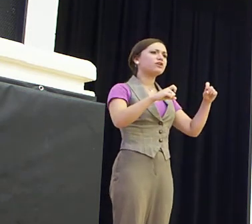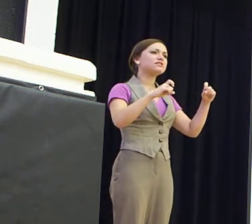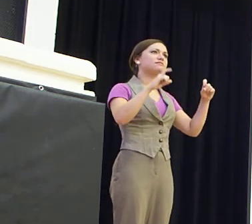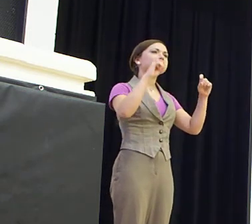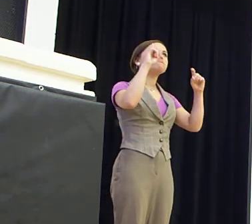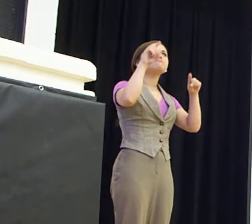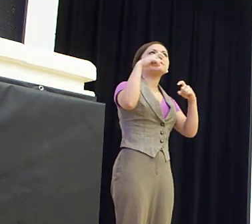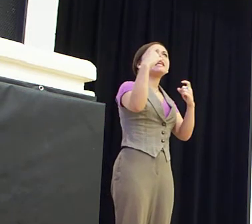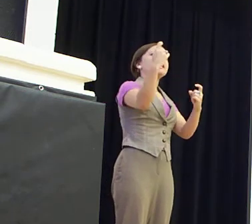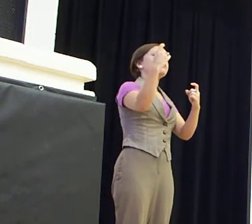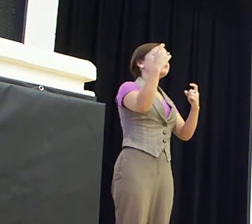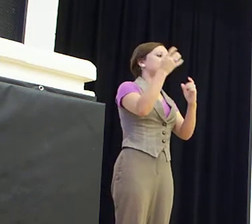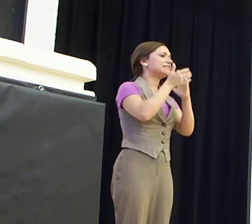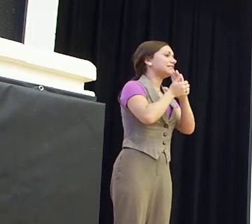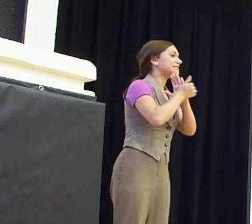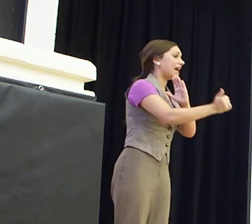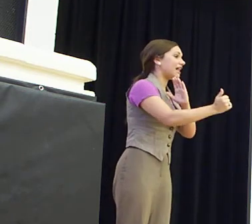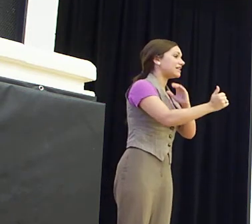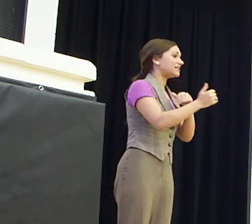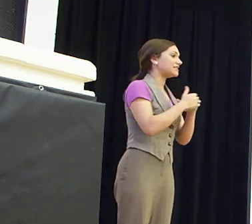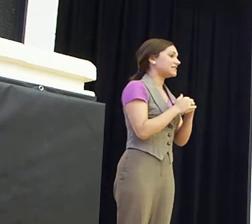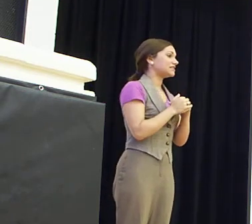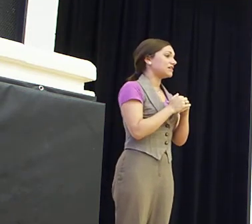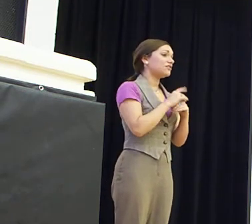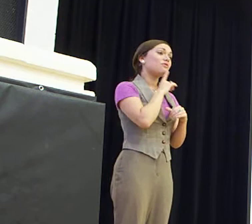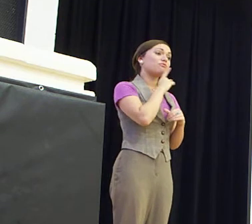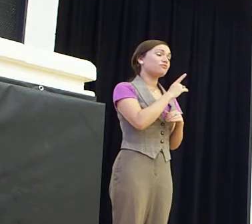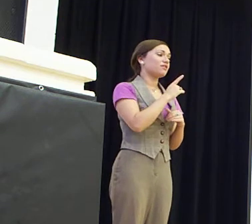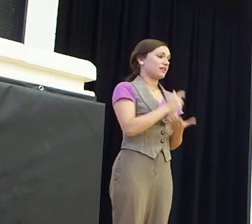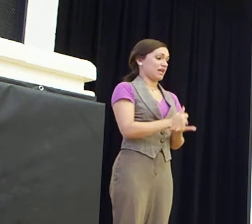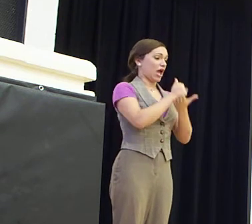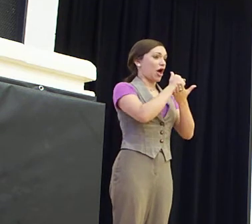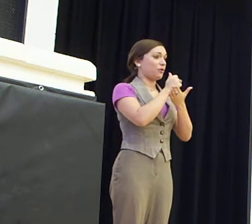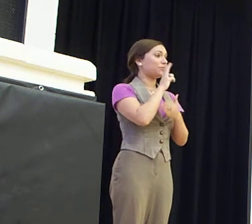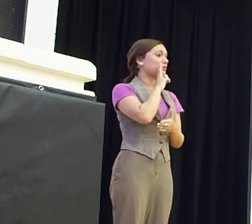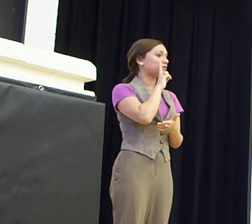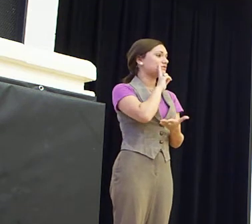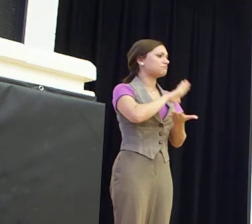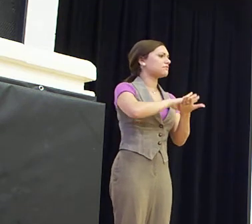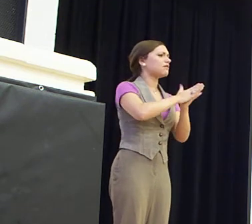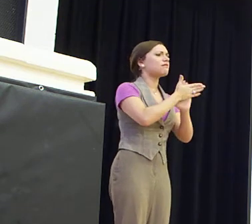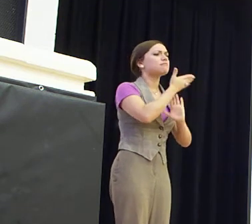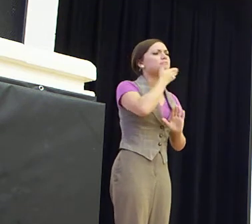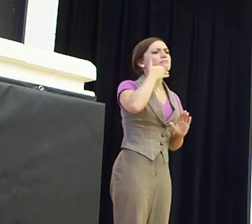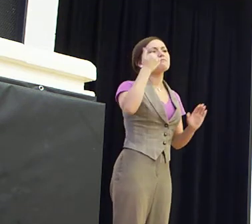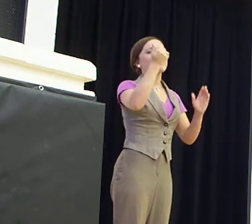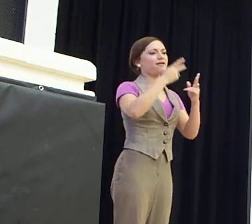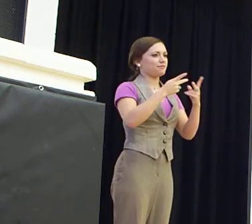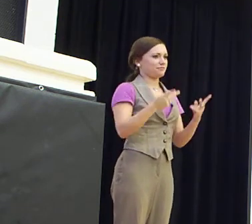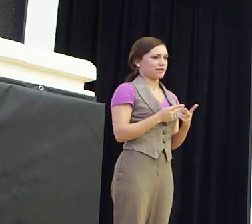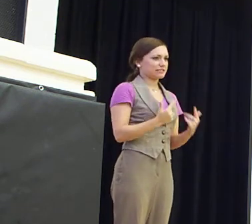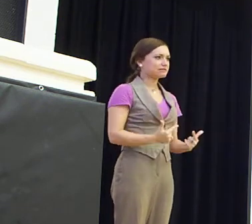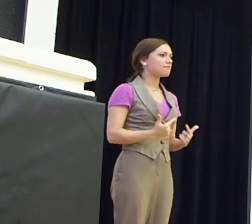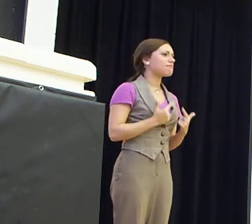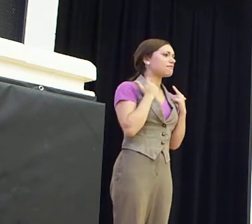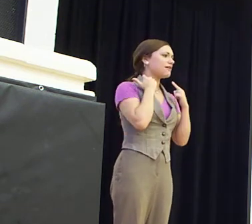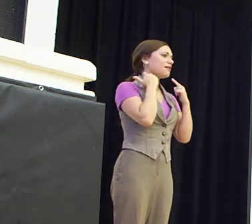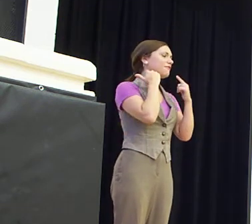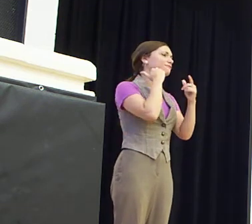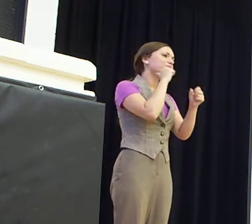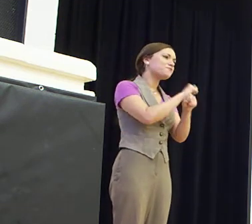talents, and make Houston an even better place to live and to